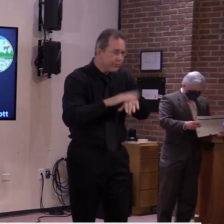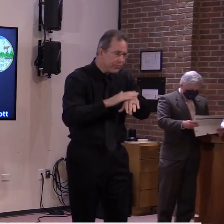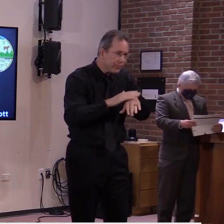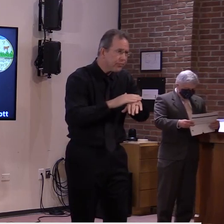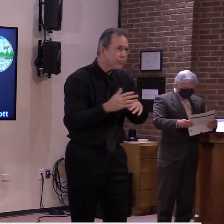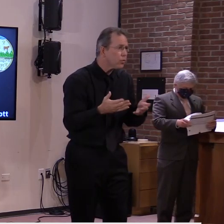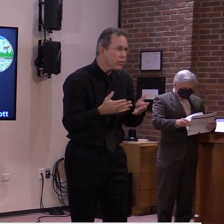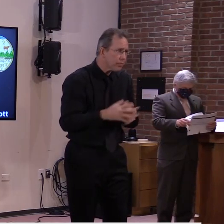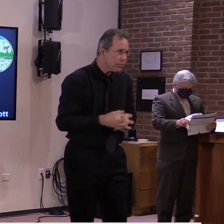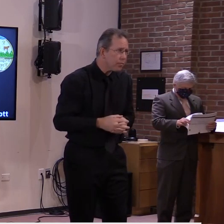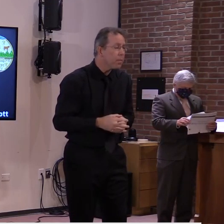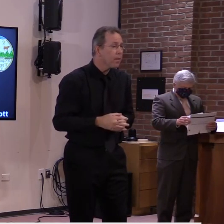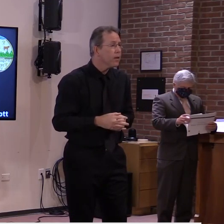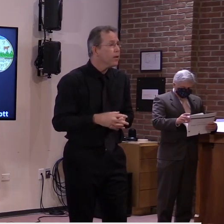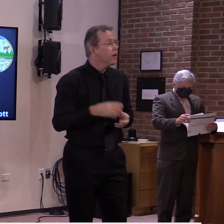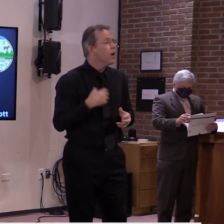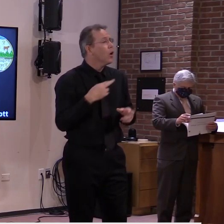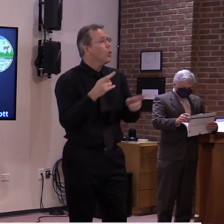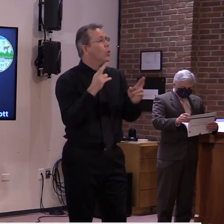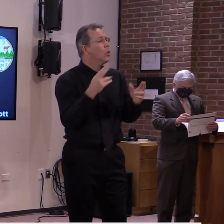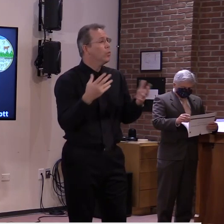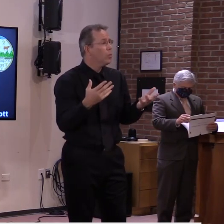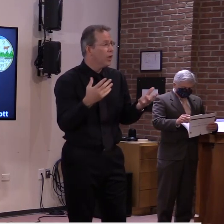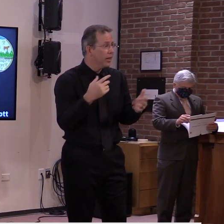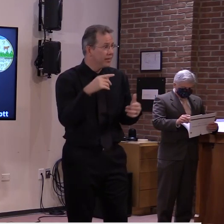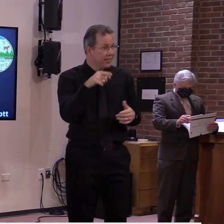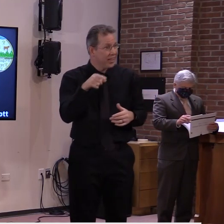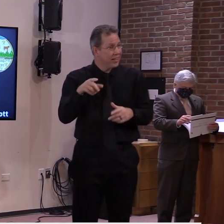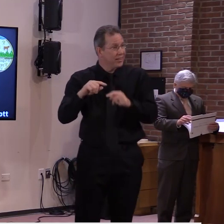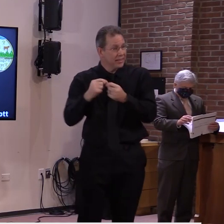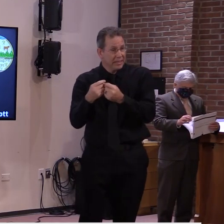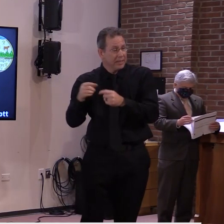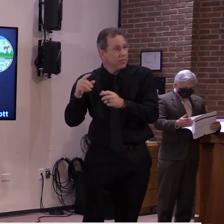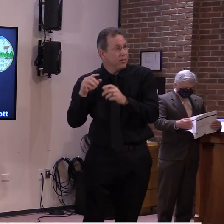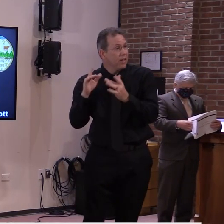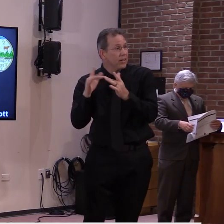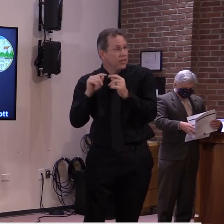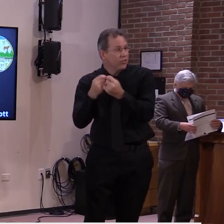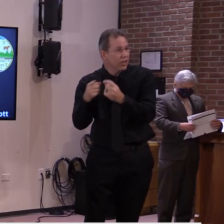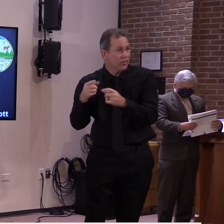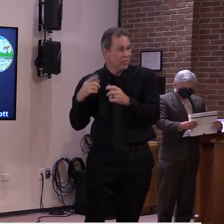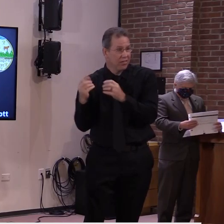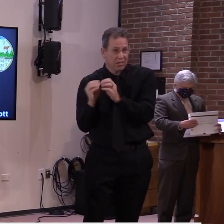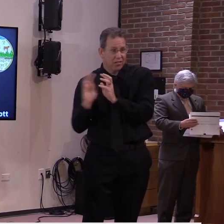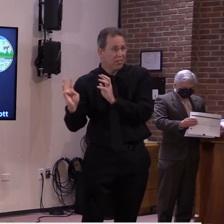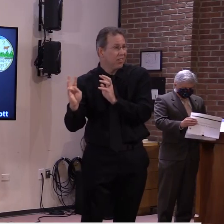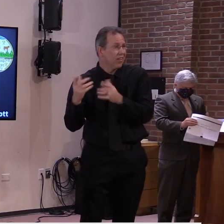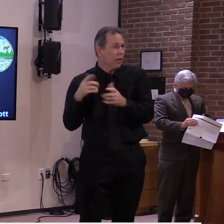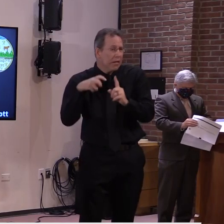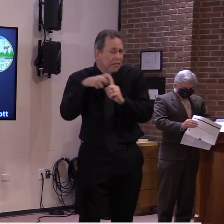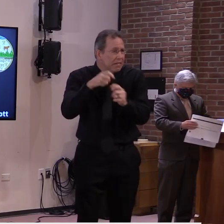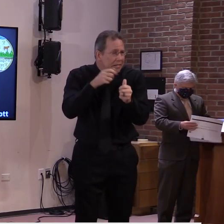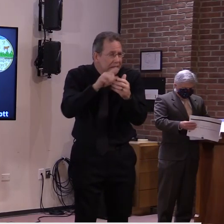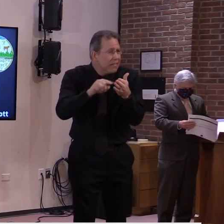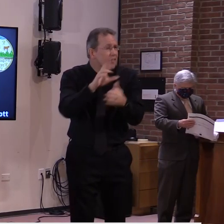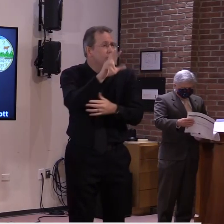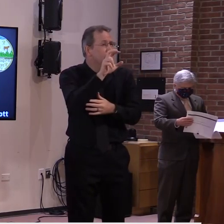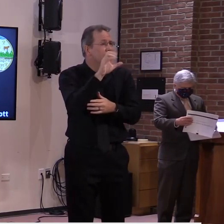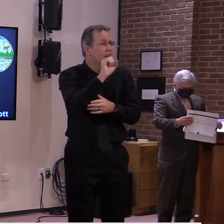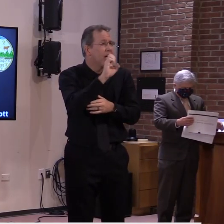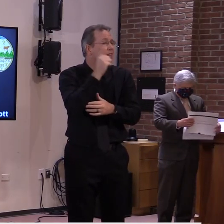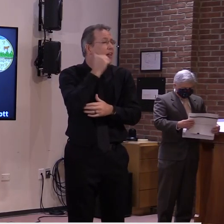needed, because contact tracing 300 cases every day will have serious ripple effects